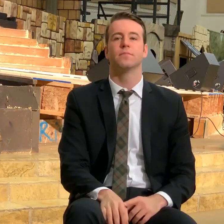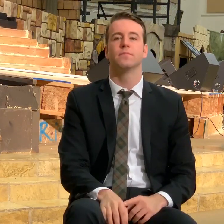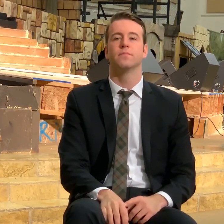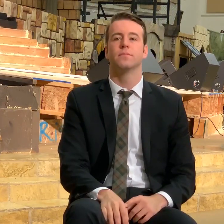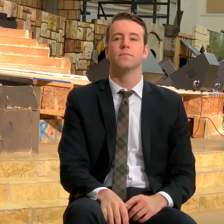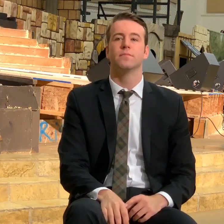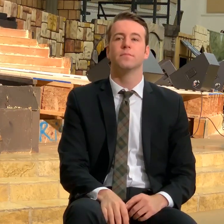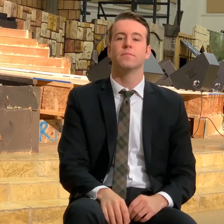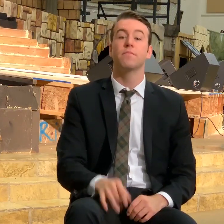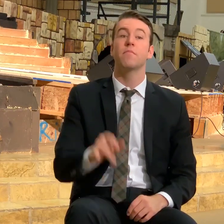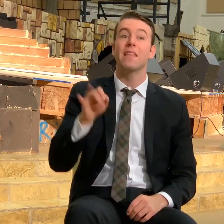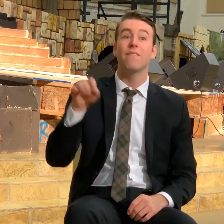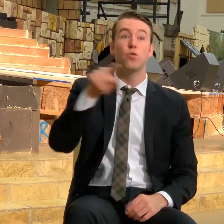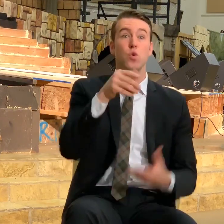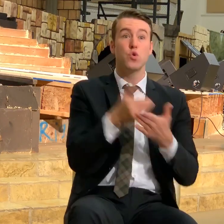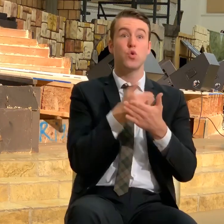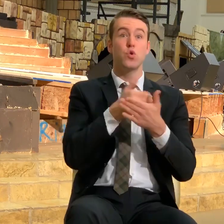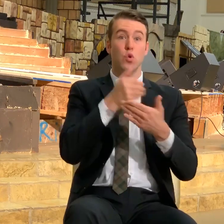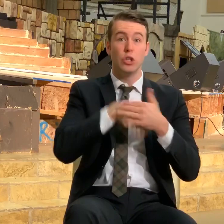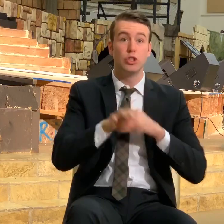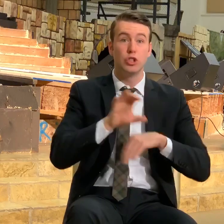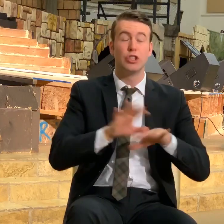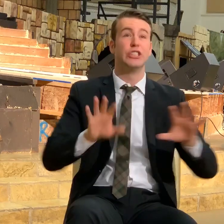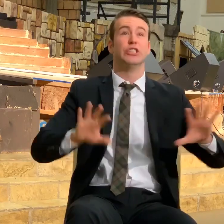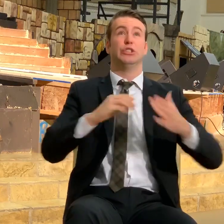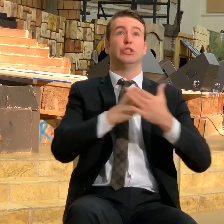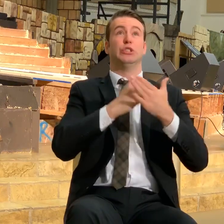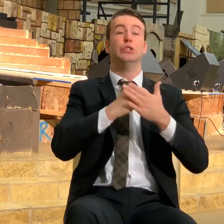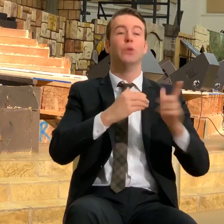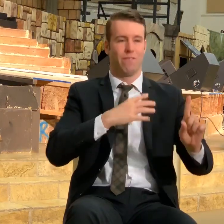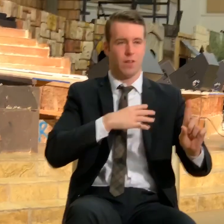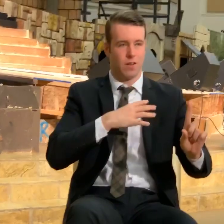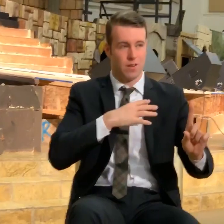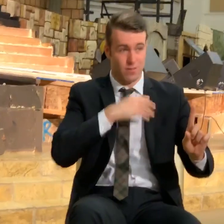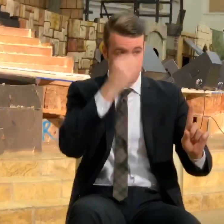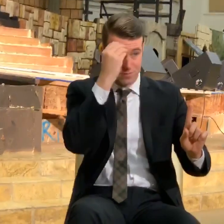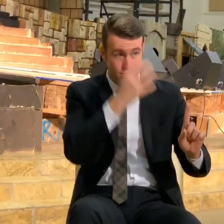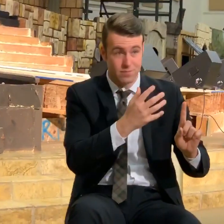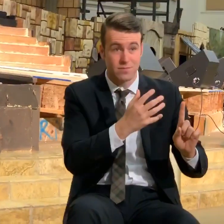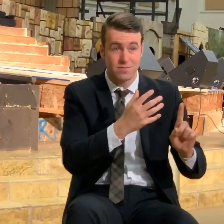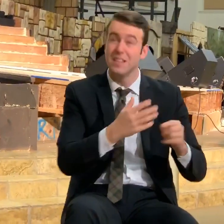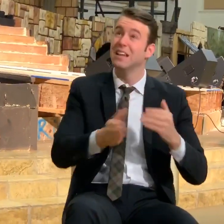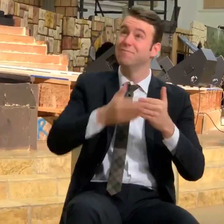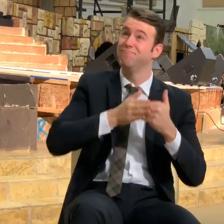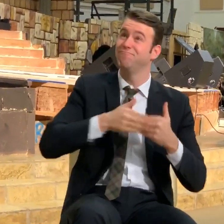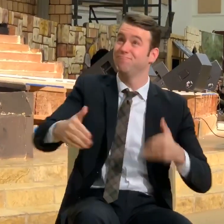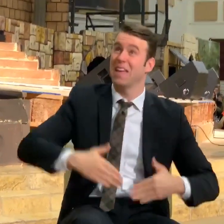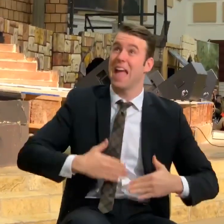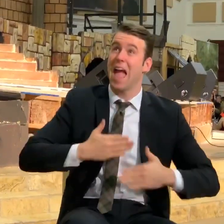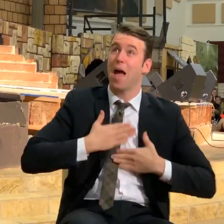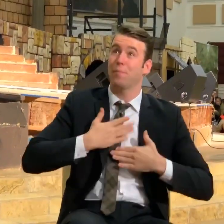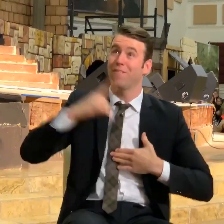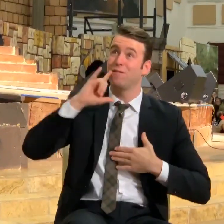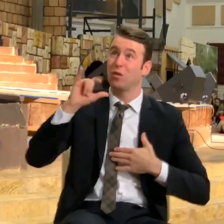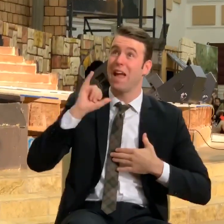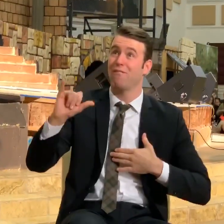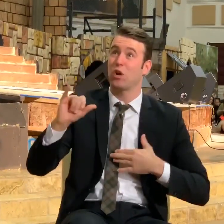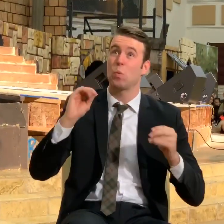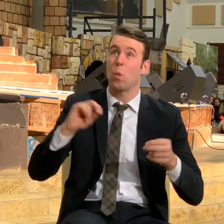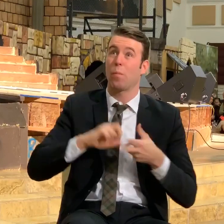If you're a new believer, I wish I could just tell you that you're going to live happily ever after.